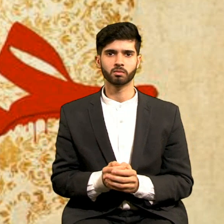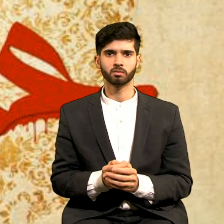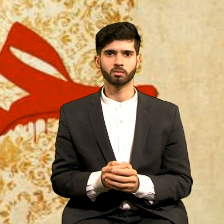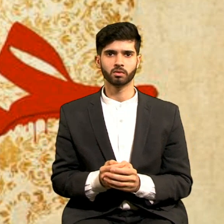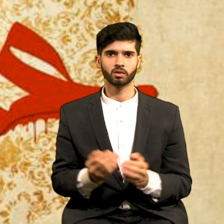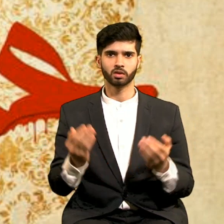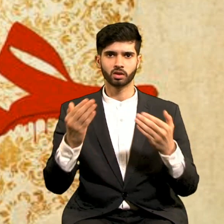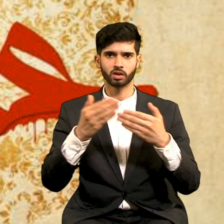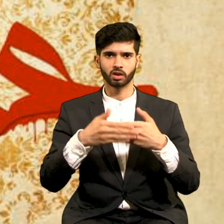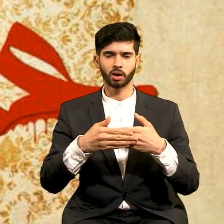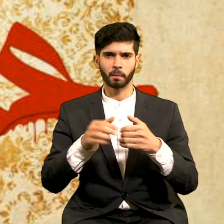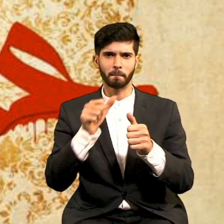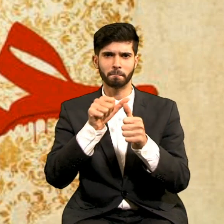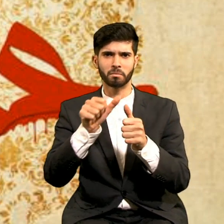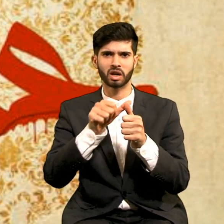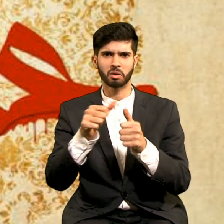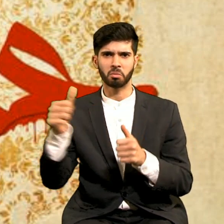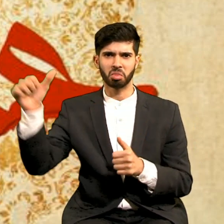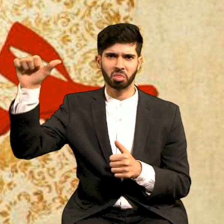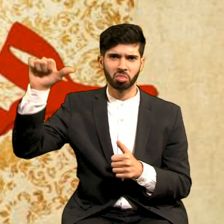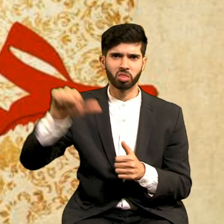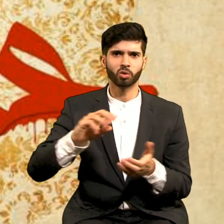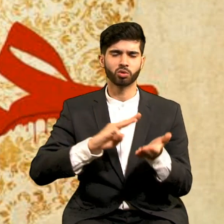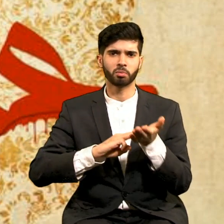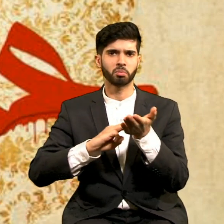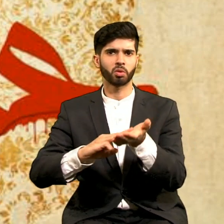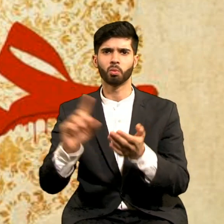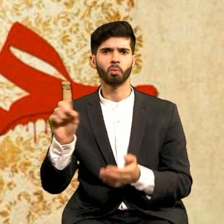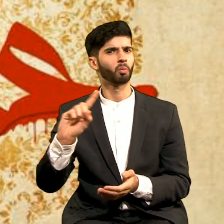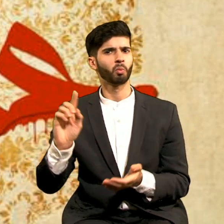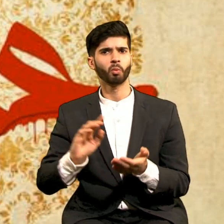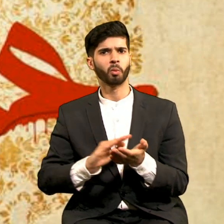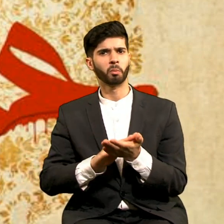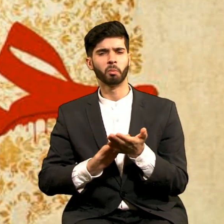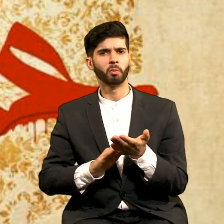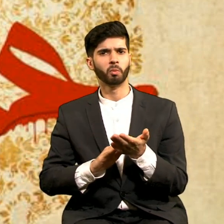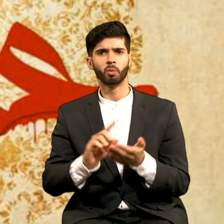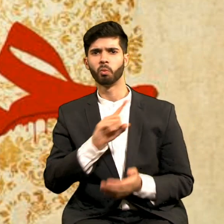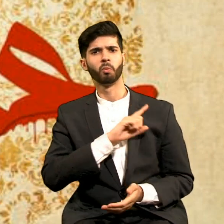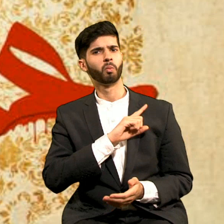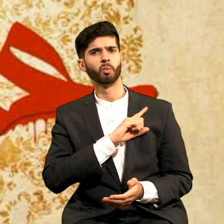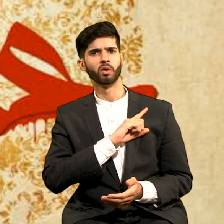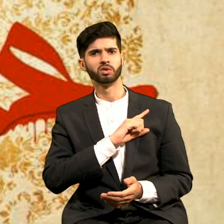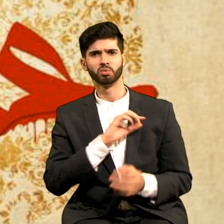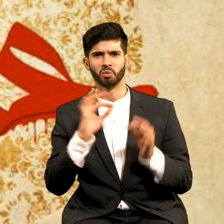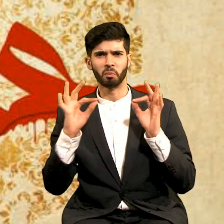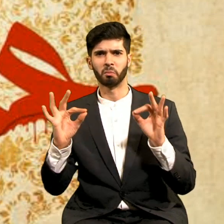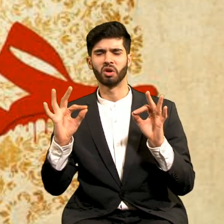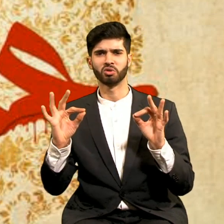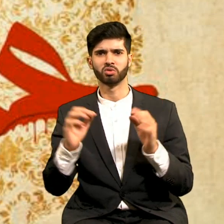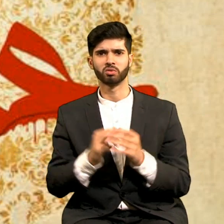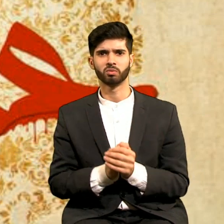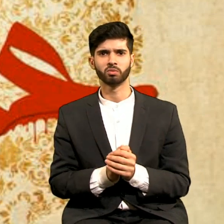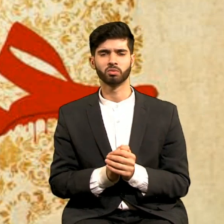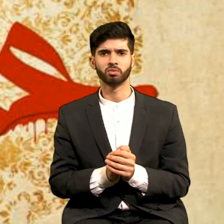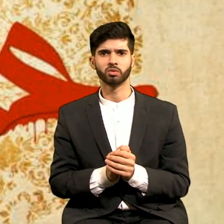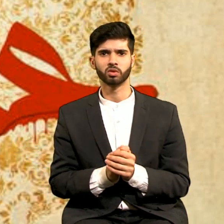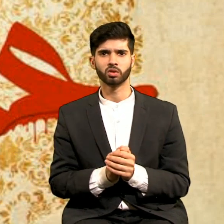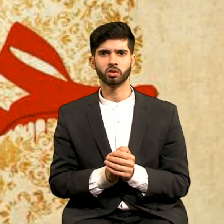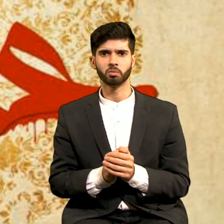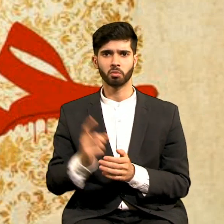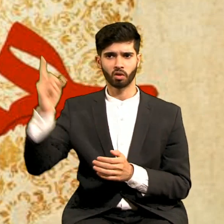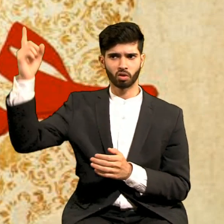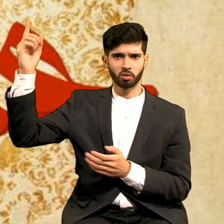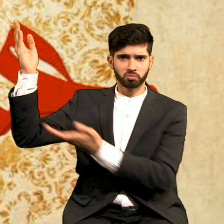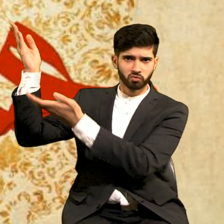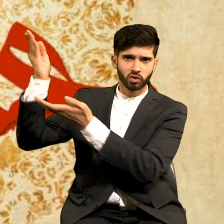months. What makes this night so special is because Allah sent down the Holy Quran in this blessed